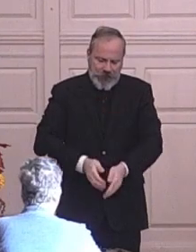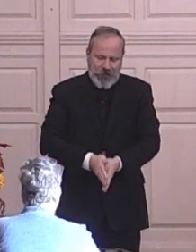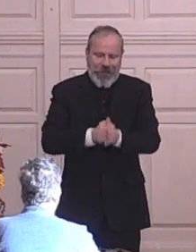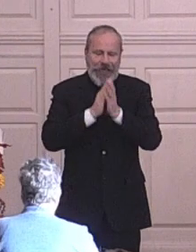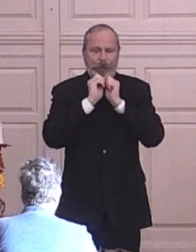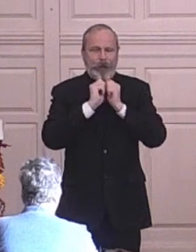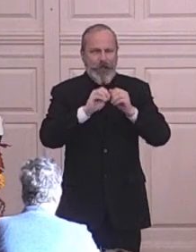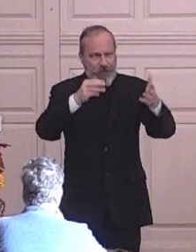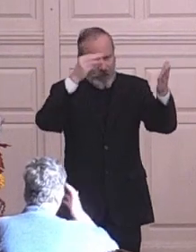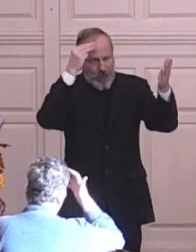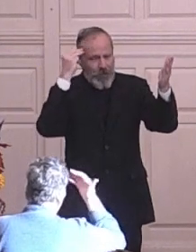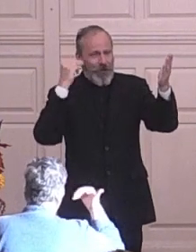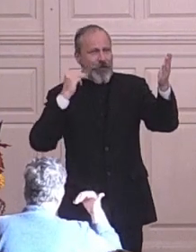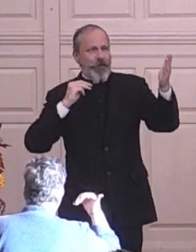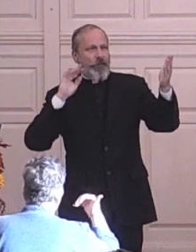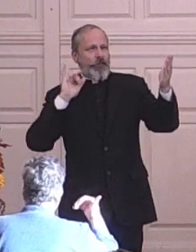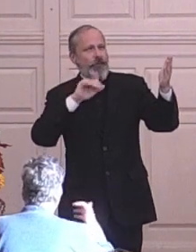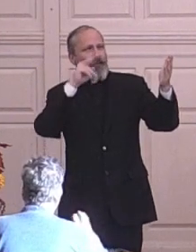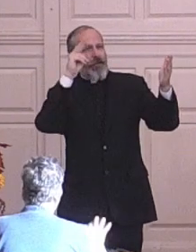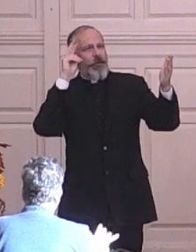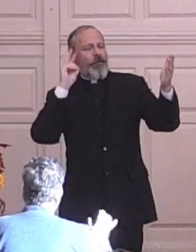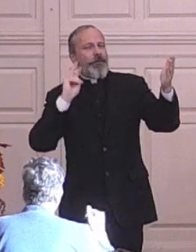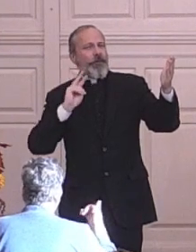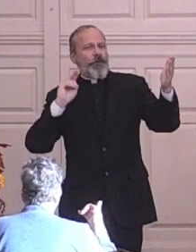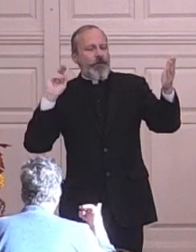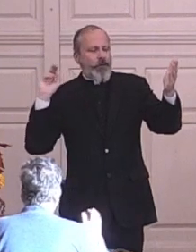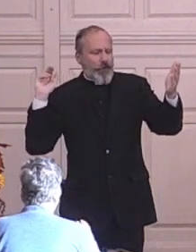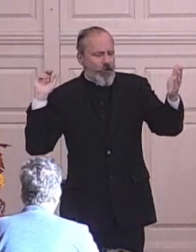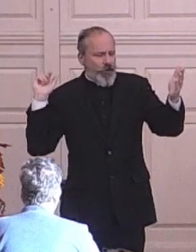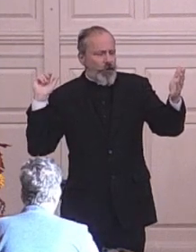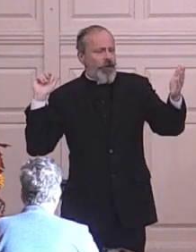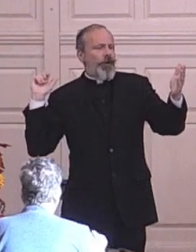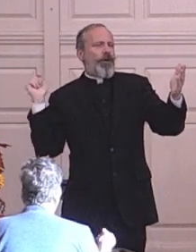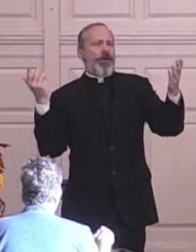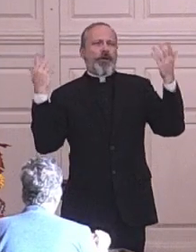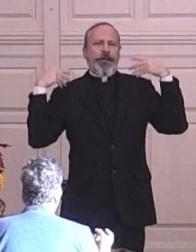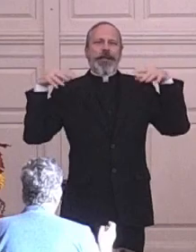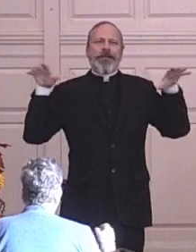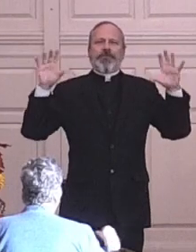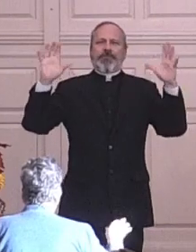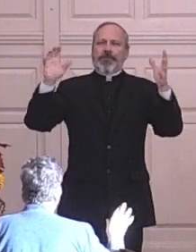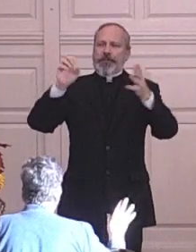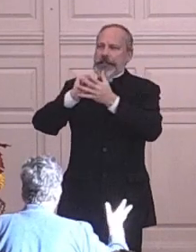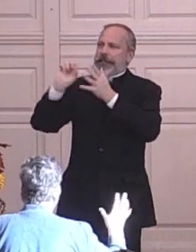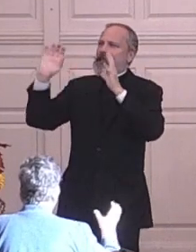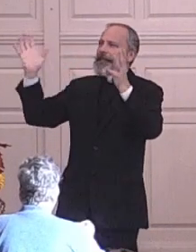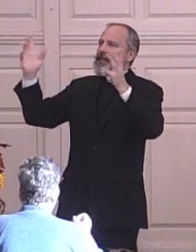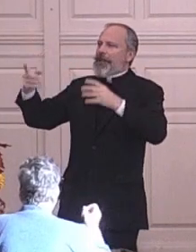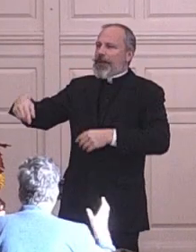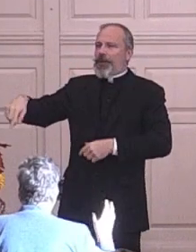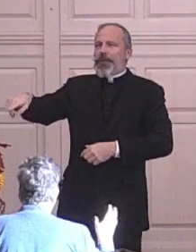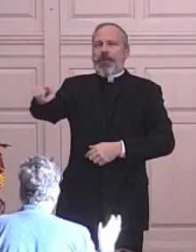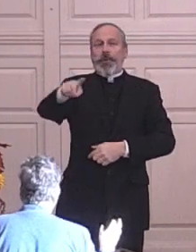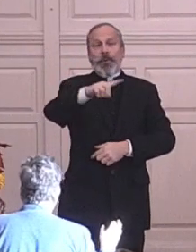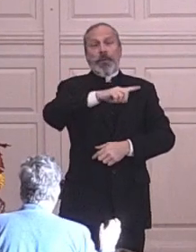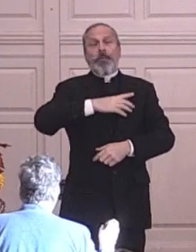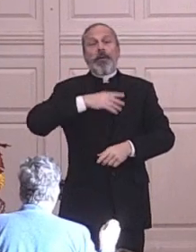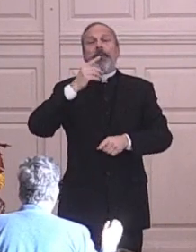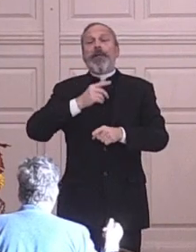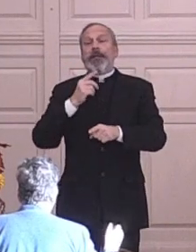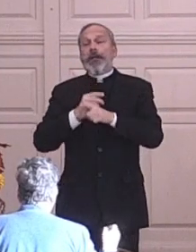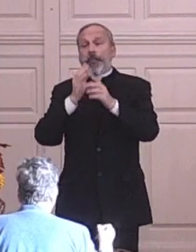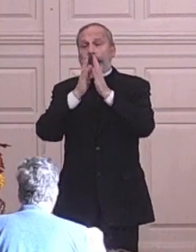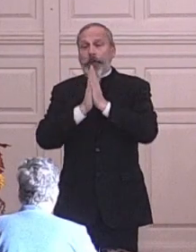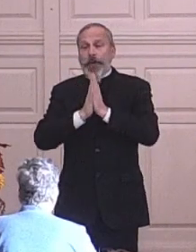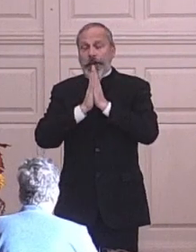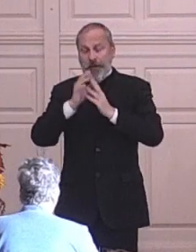through my most grievous fault. Therefore, I ask Blessed Mary, ever Virgin, all the angels and saints, and